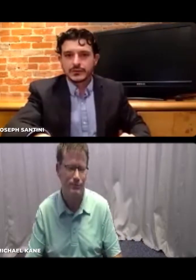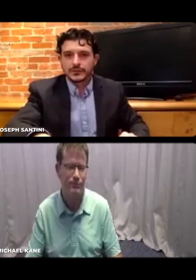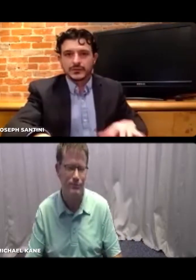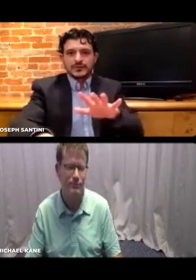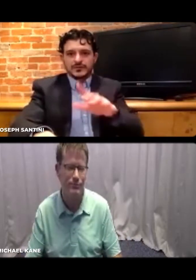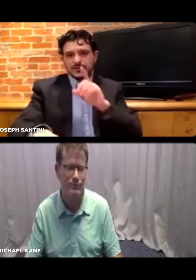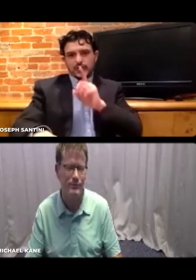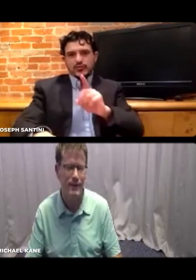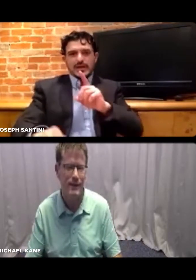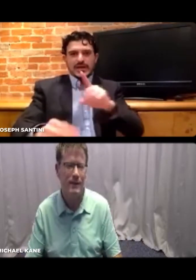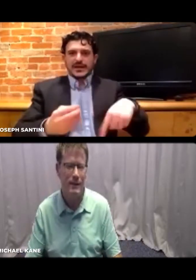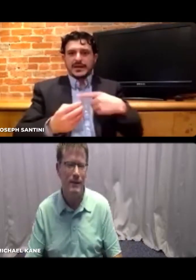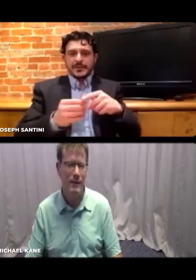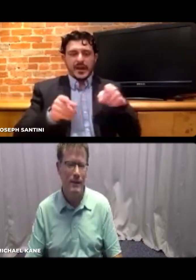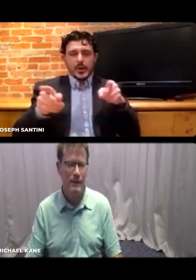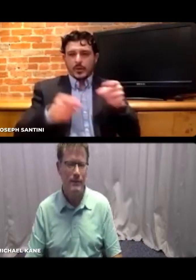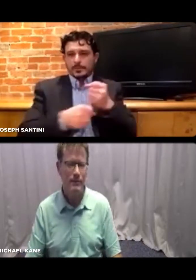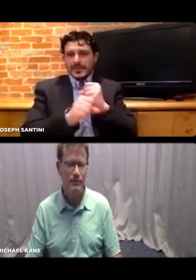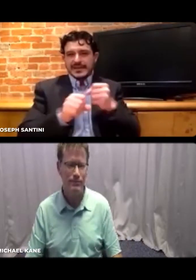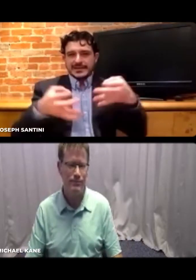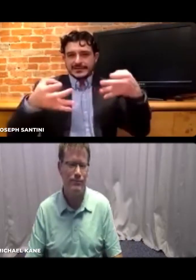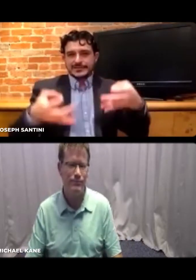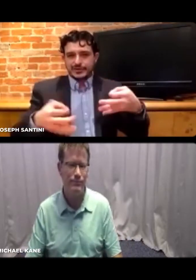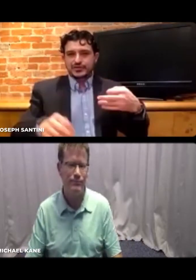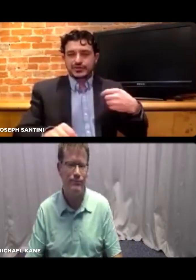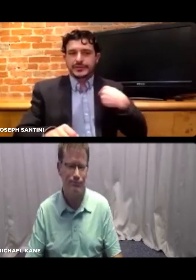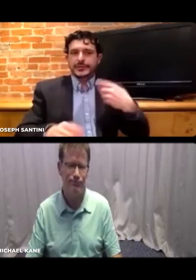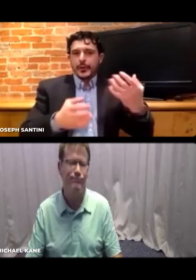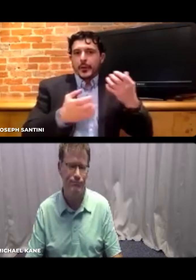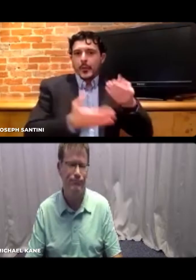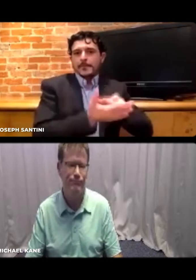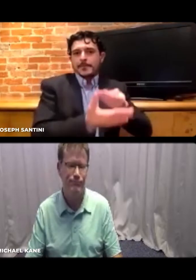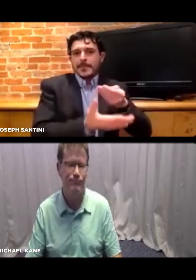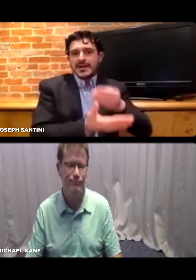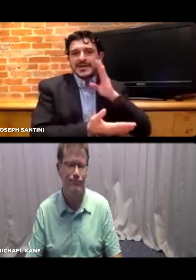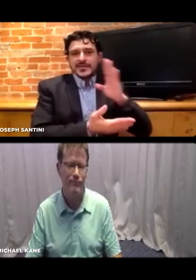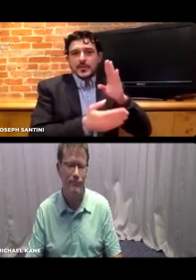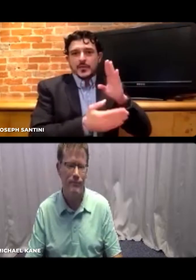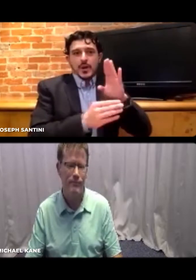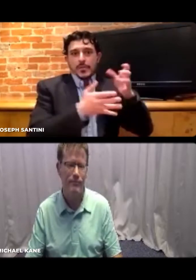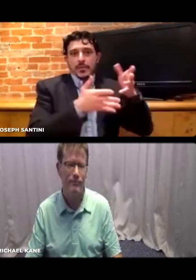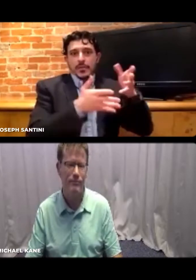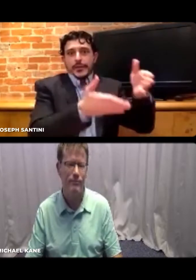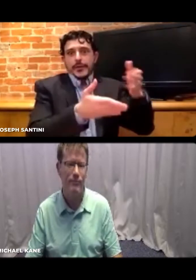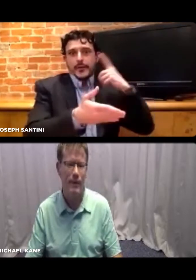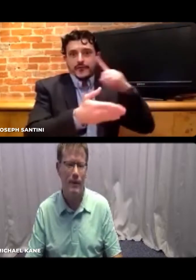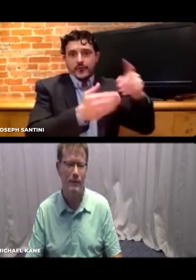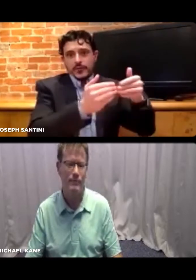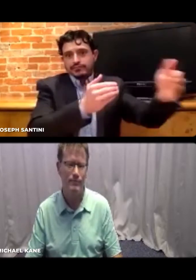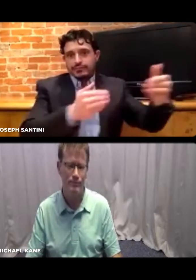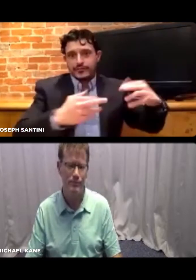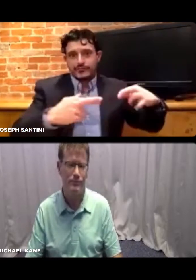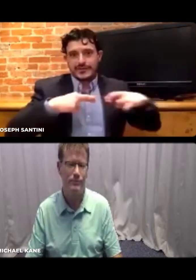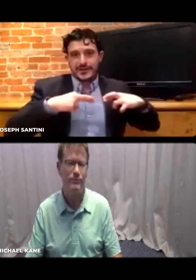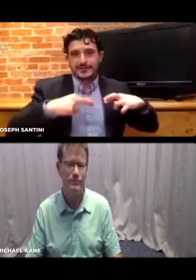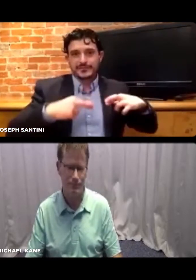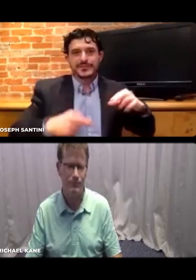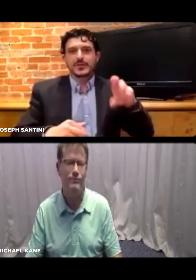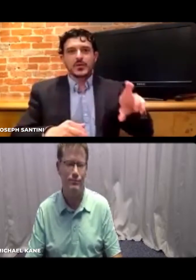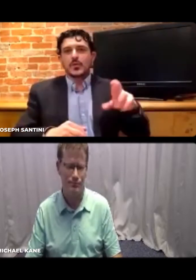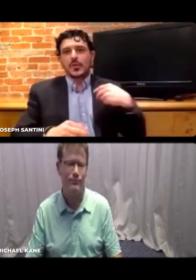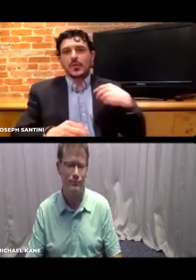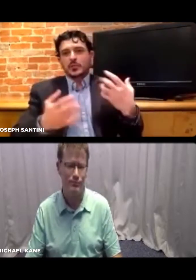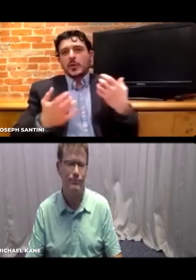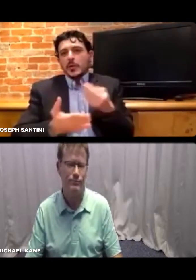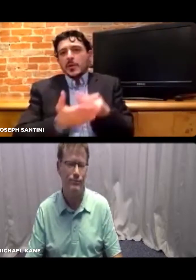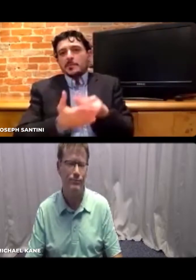So really, it's about making a decision if you want the money to be there when you start your retirement,